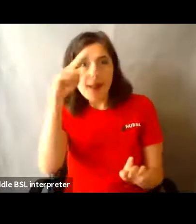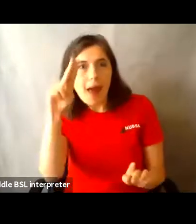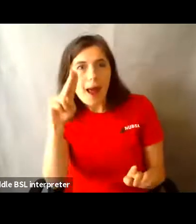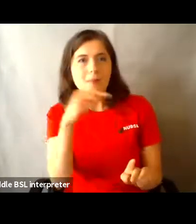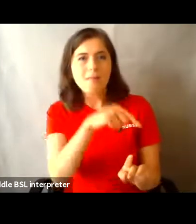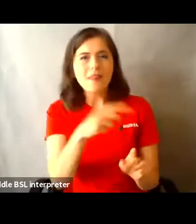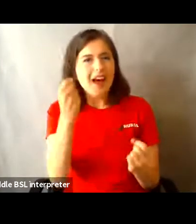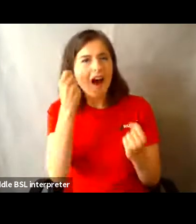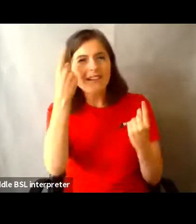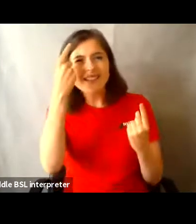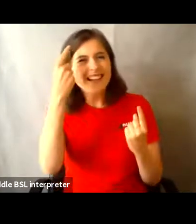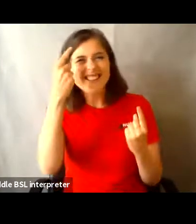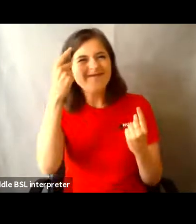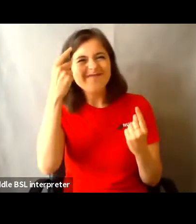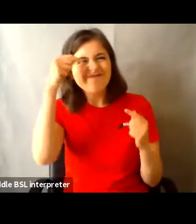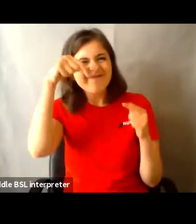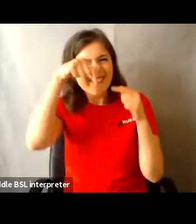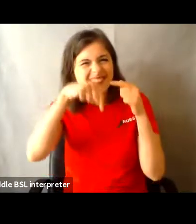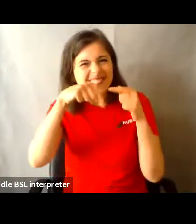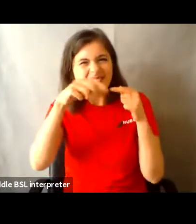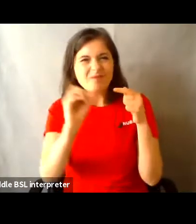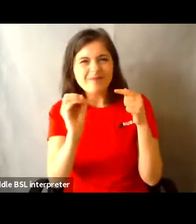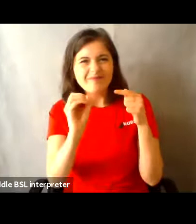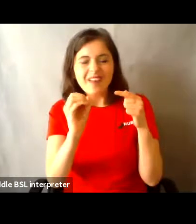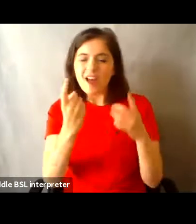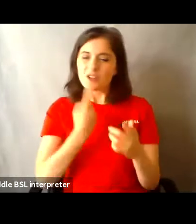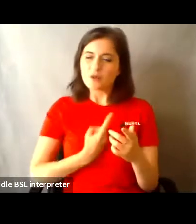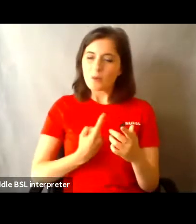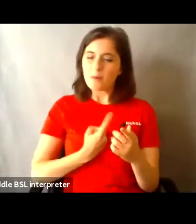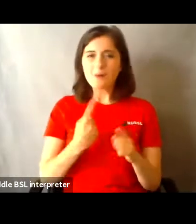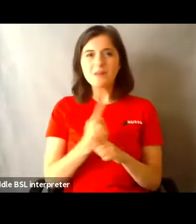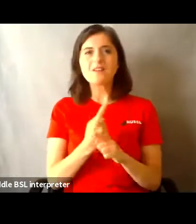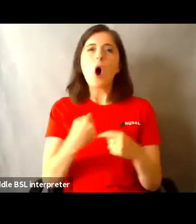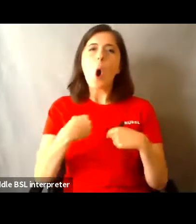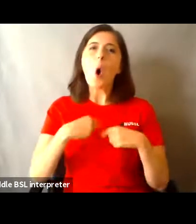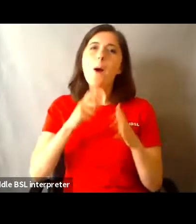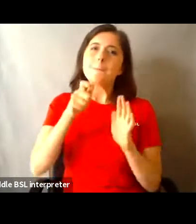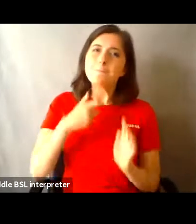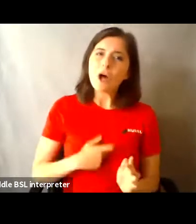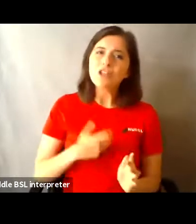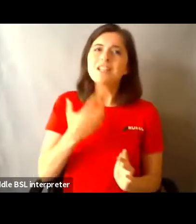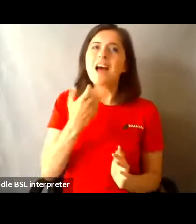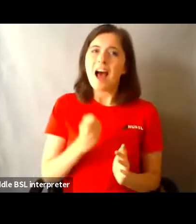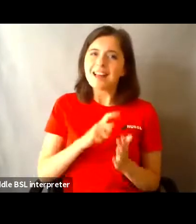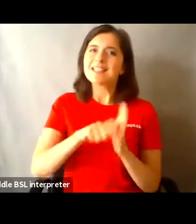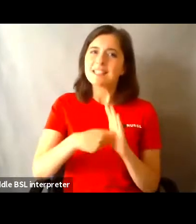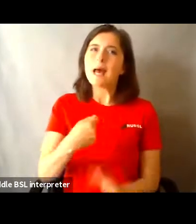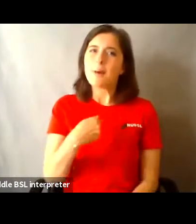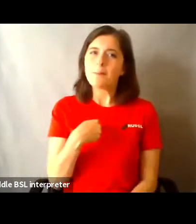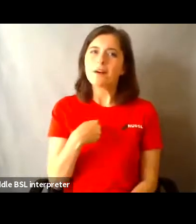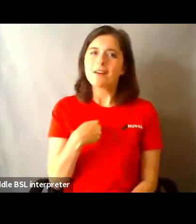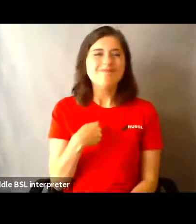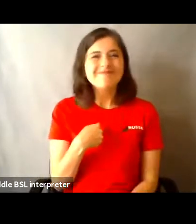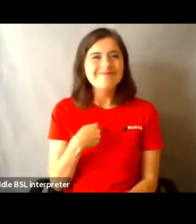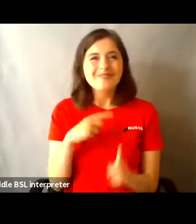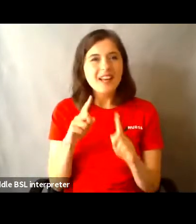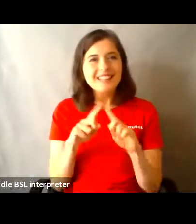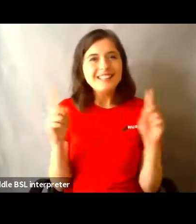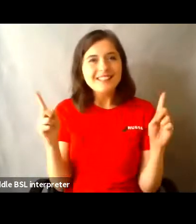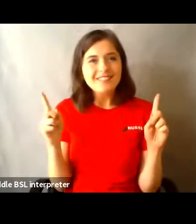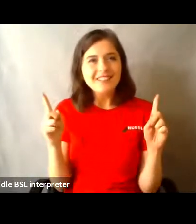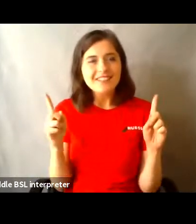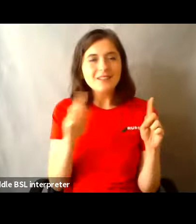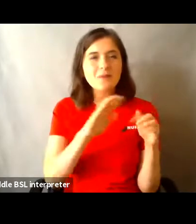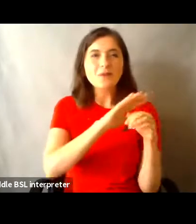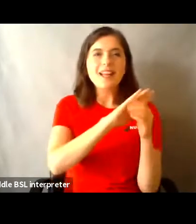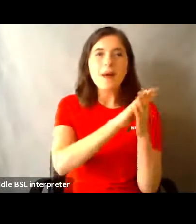of it is so limited. They talk about themselves as people with disabilities, thus not really understanding the difference between impairment